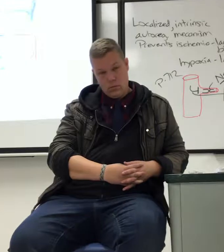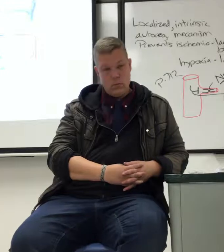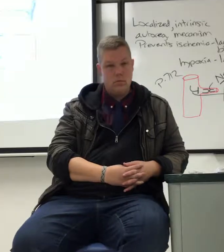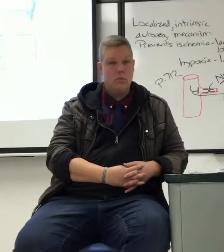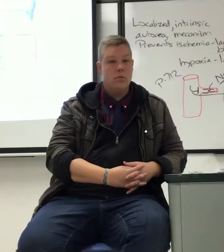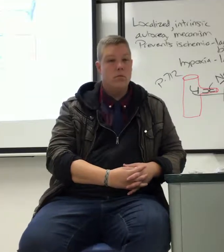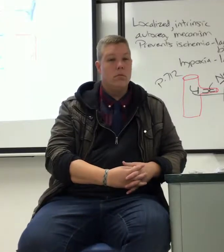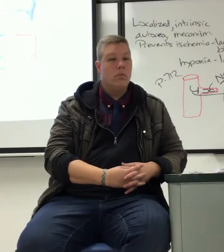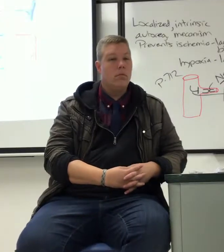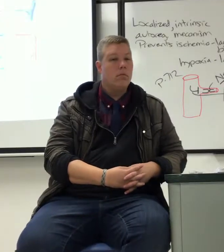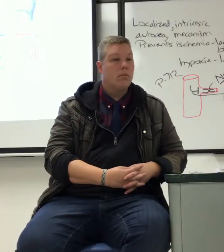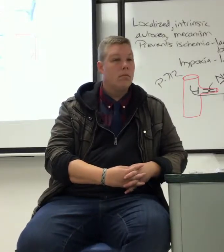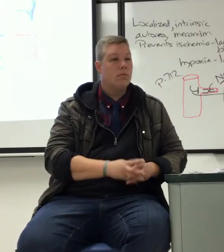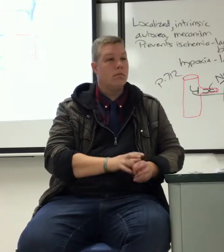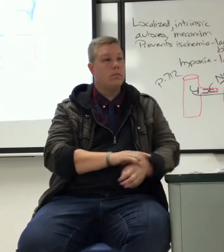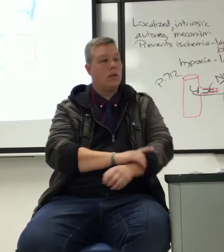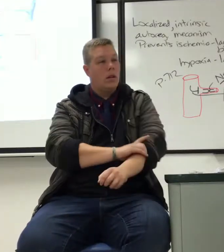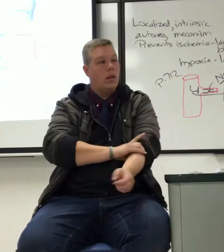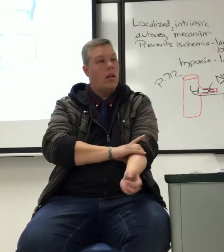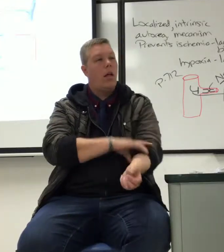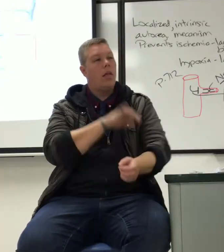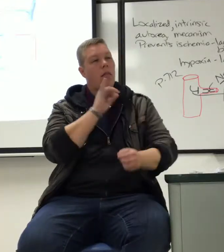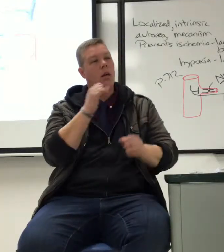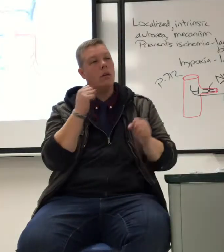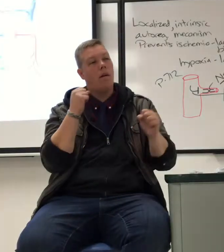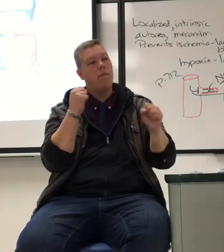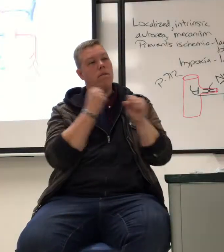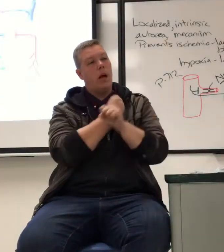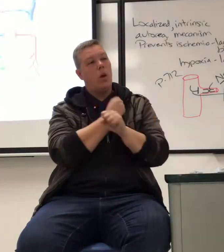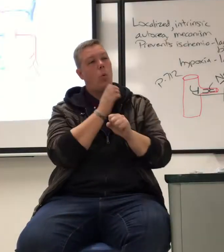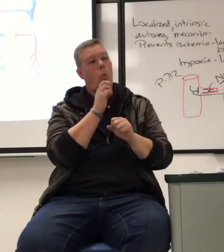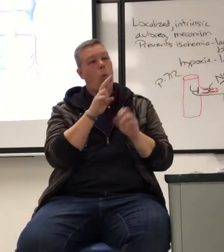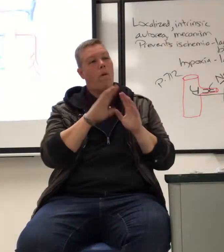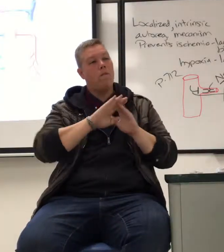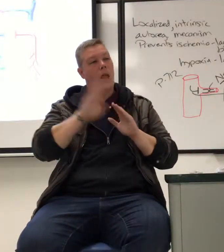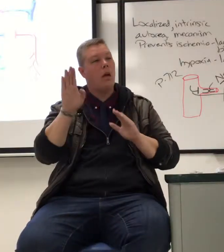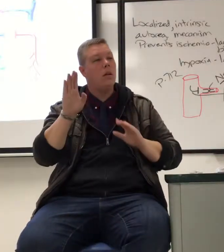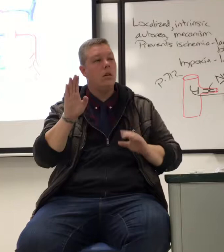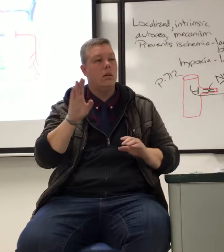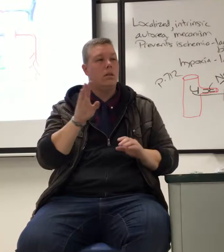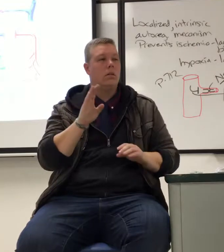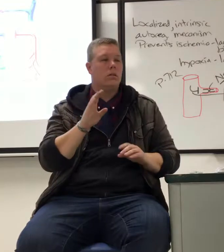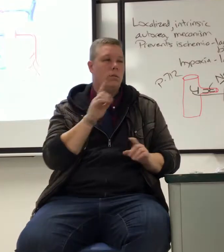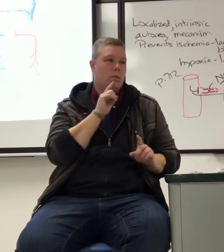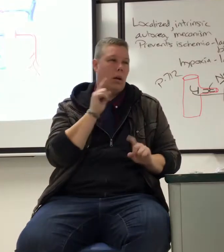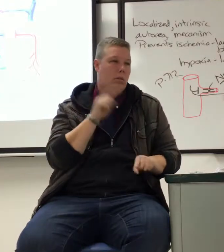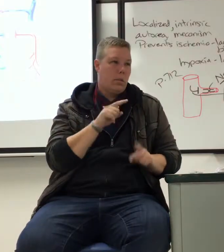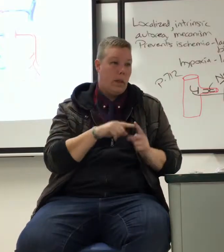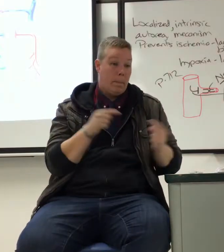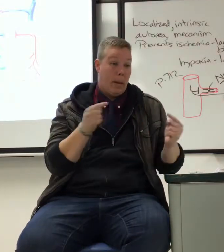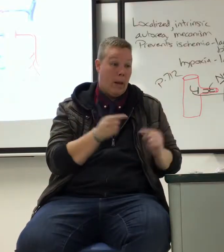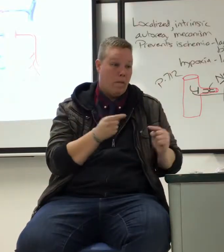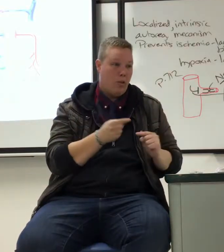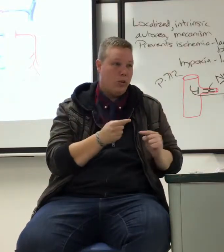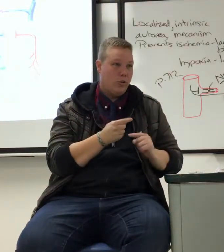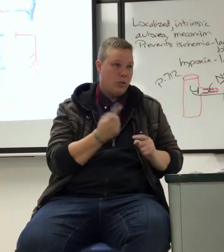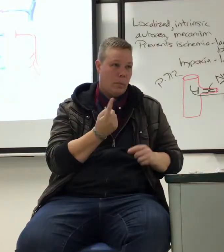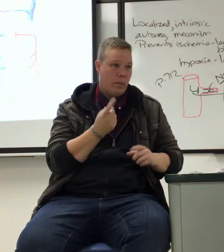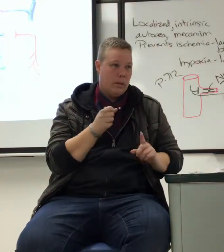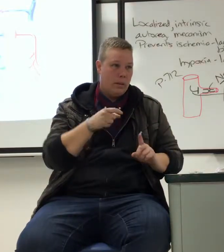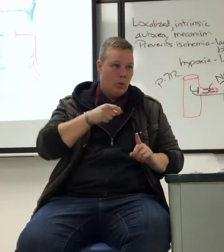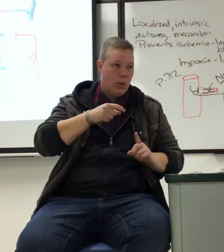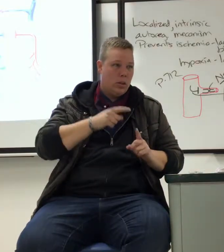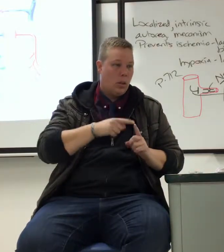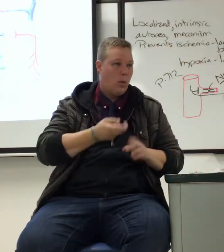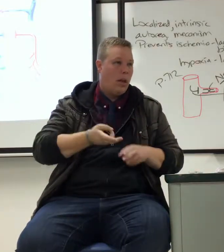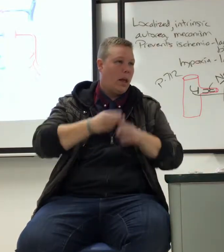This is the fight or flight response. This is, for example, in our lab Friday, the painful stimulus that causes an increase in blood